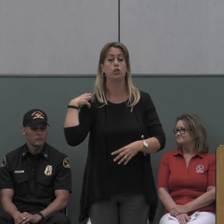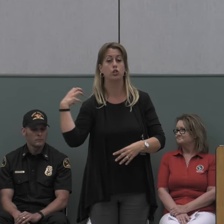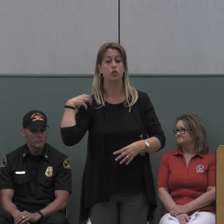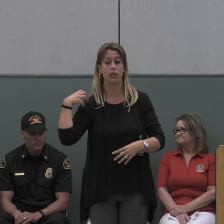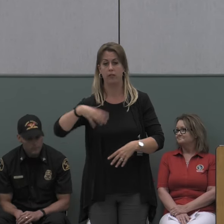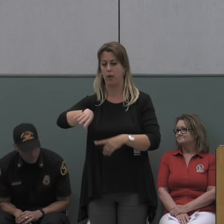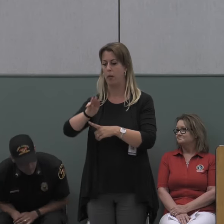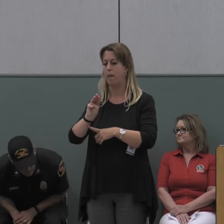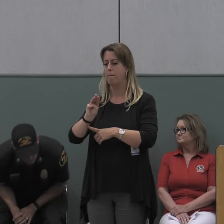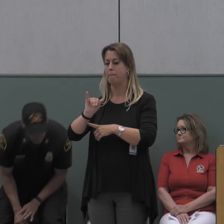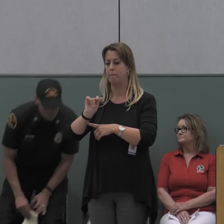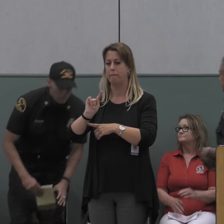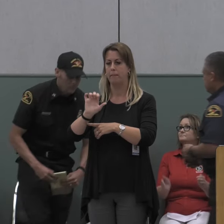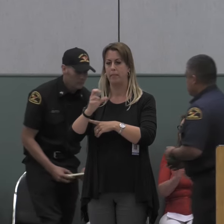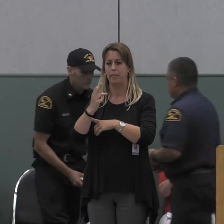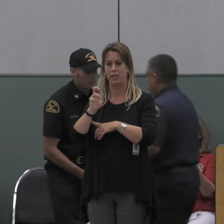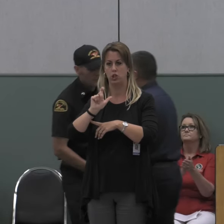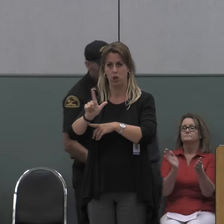Fire Department.